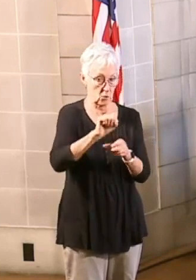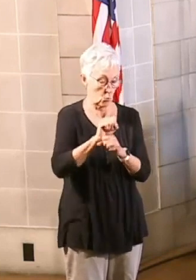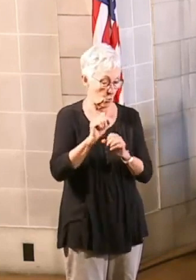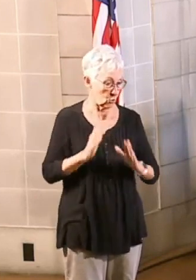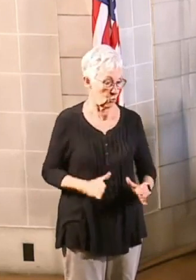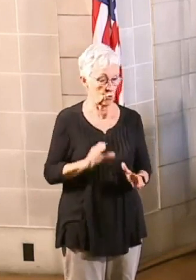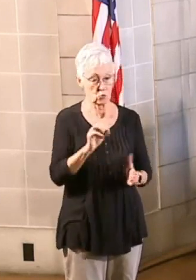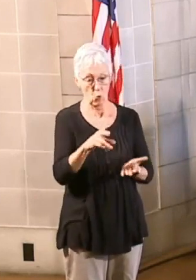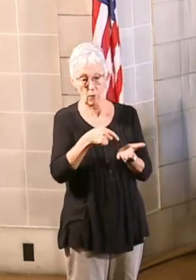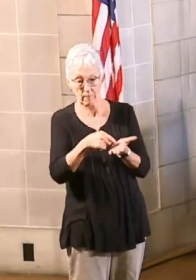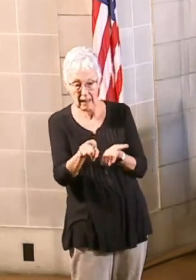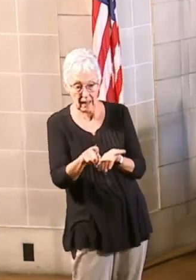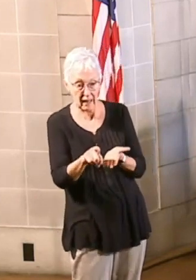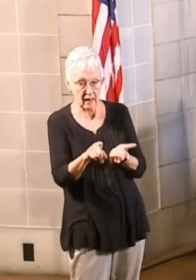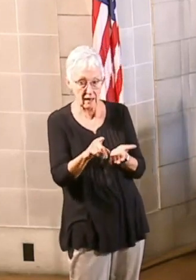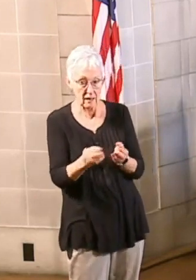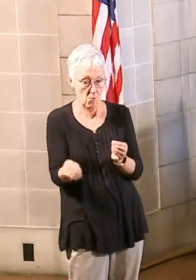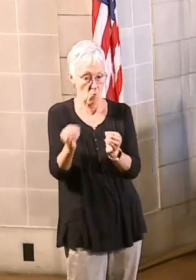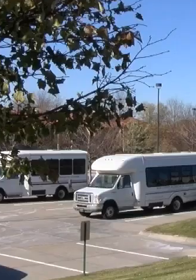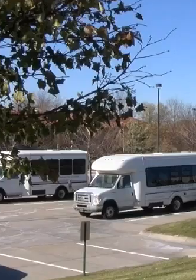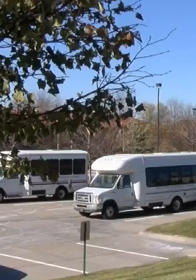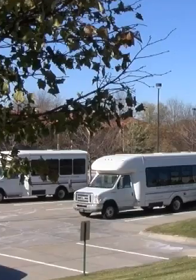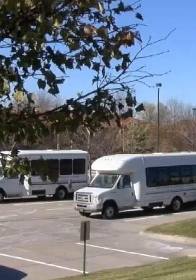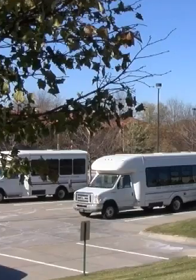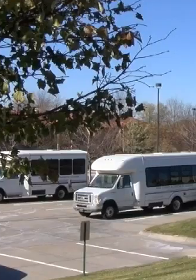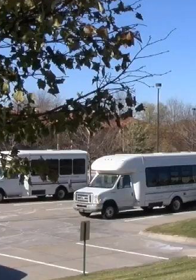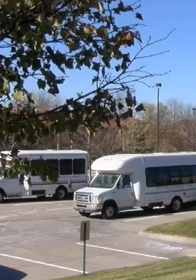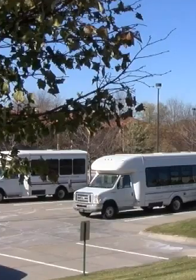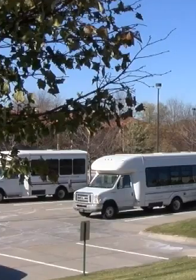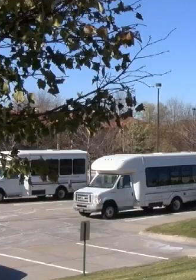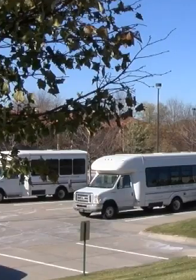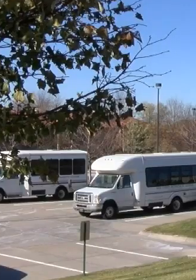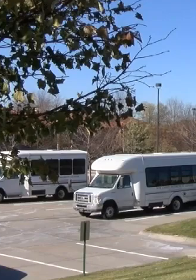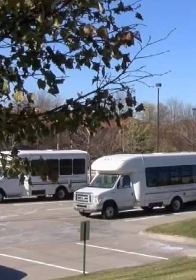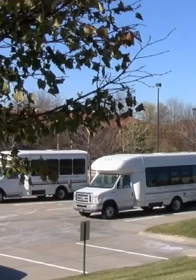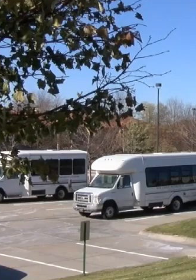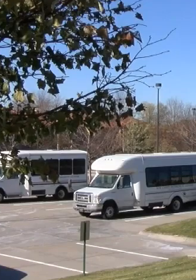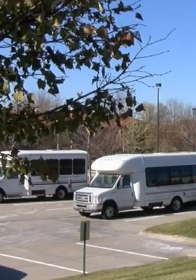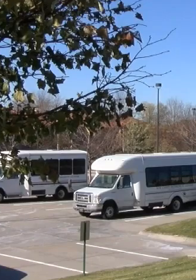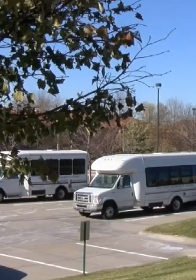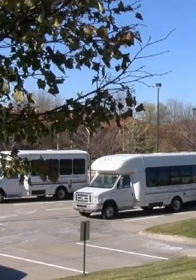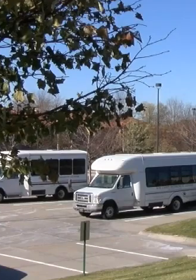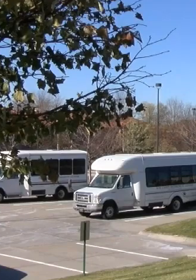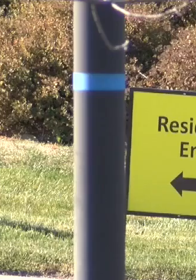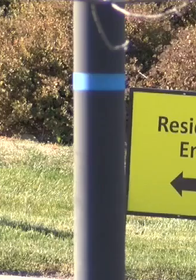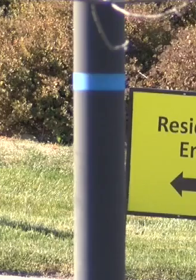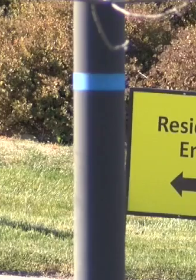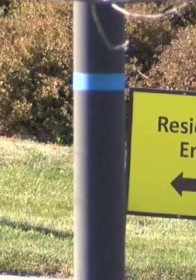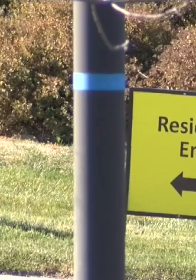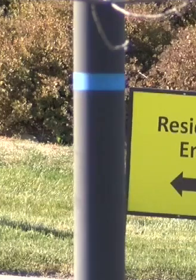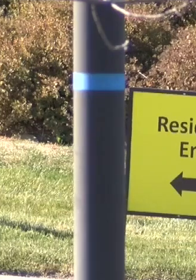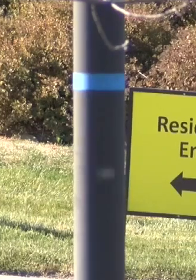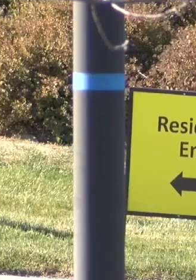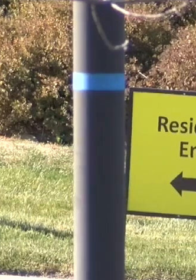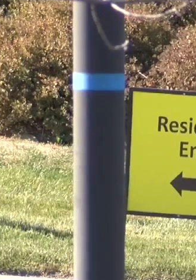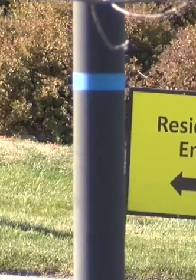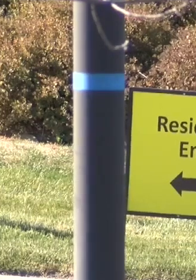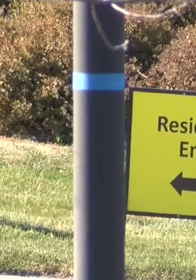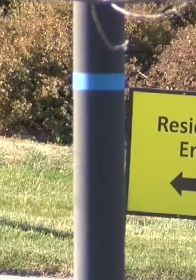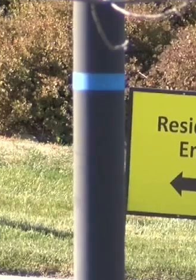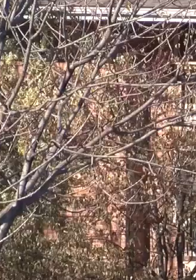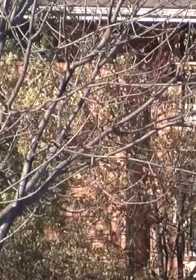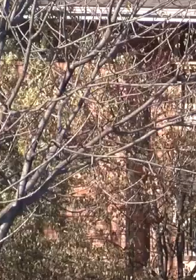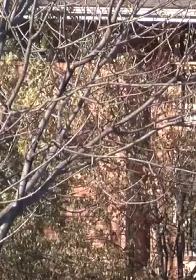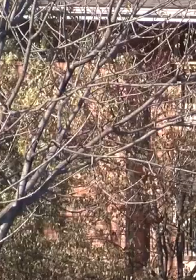to, and to probably recruit some more people. Thankfully, no facility in the state has closed due to the pandemic. State officials hope this